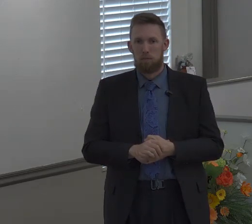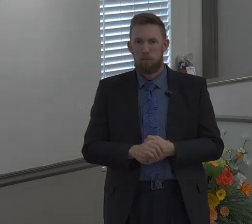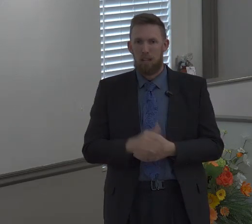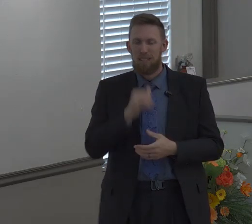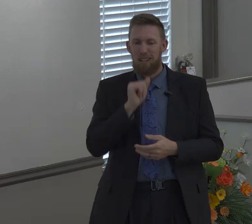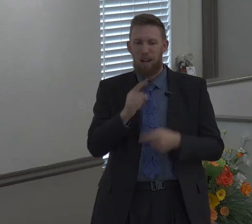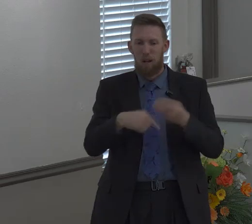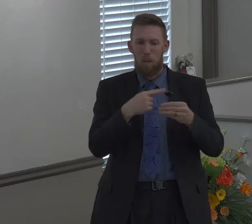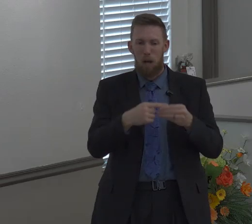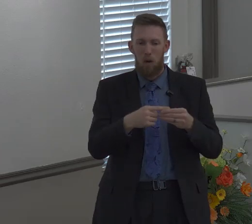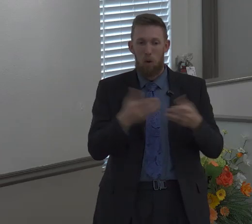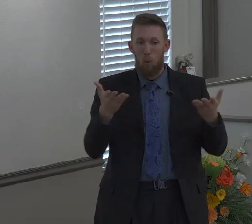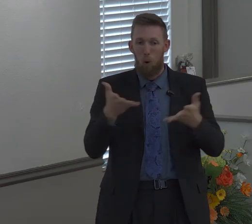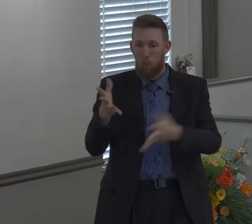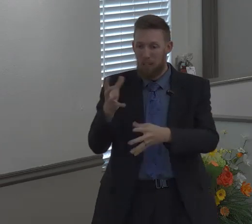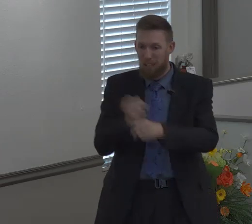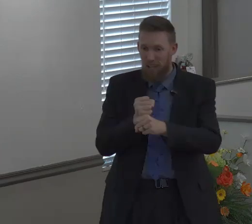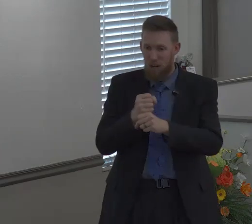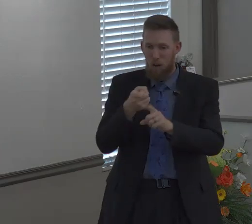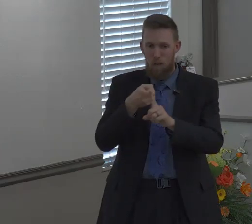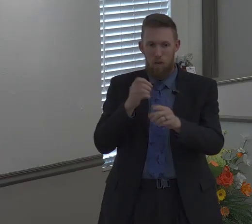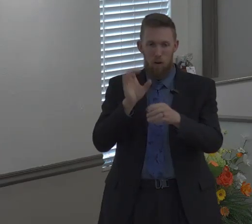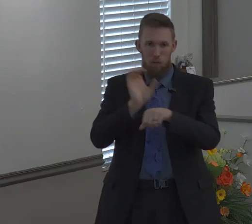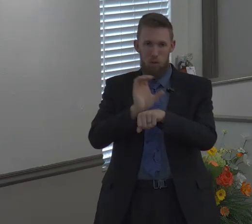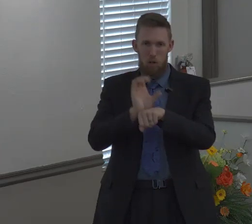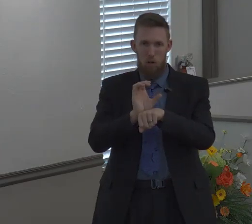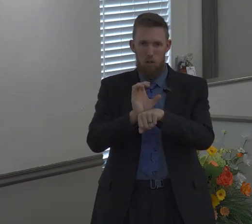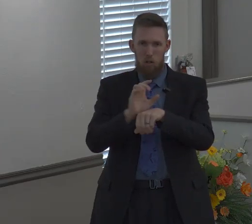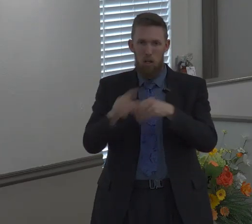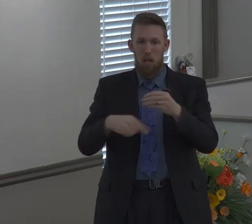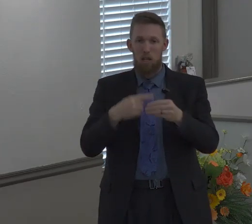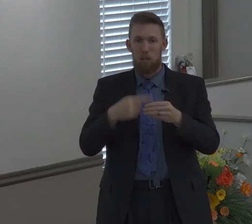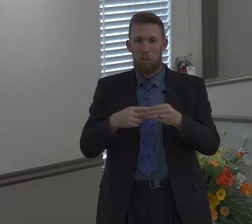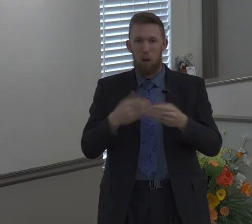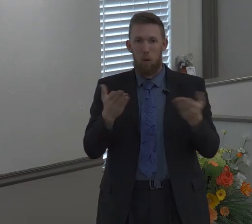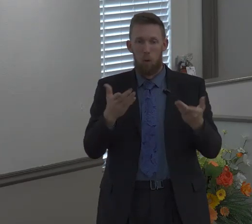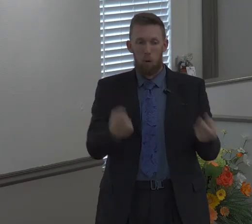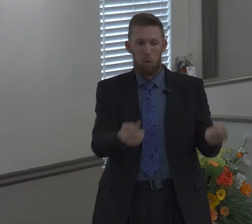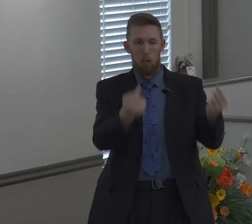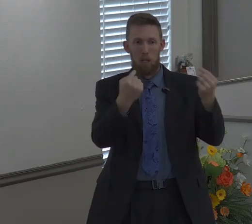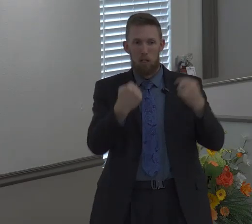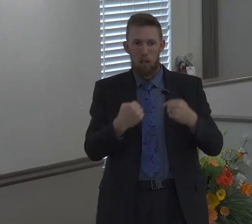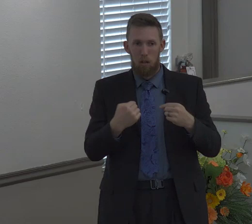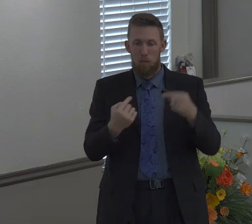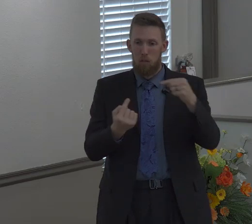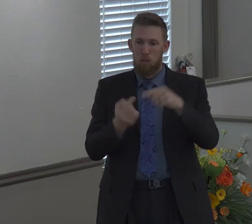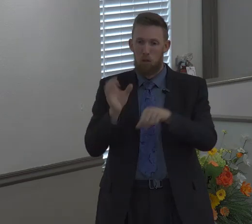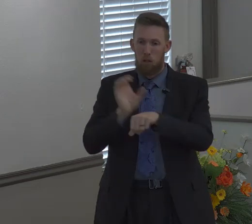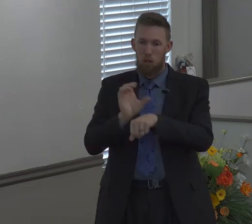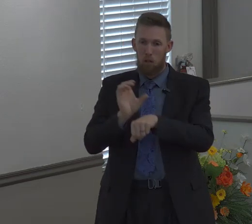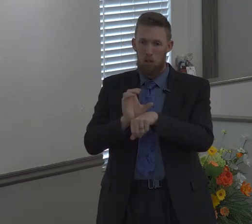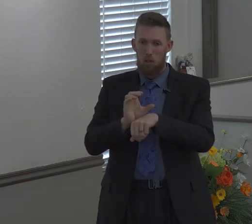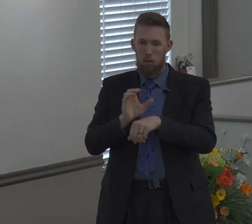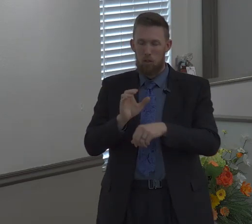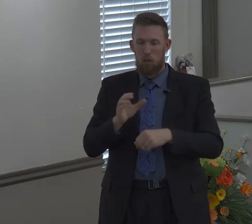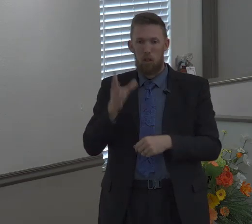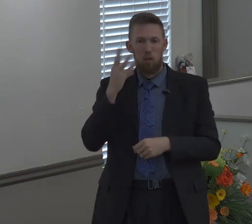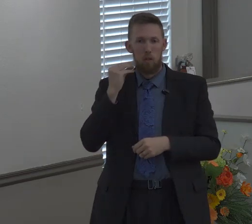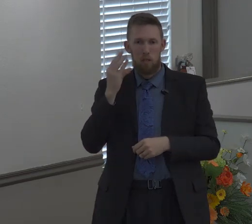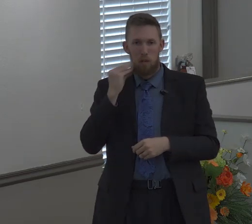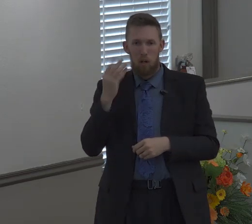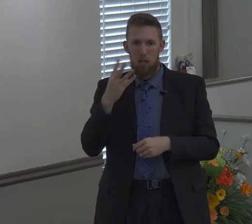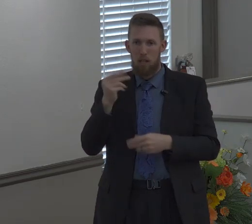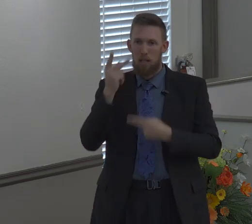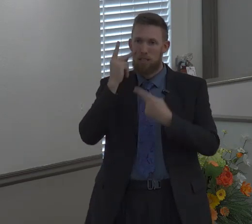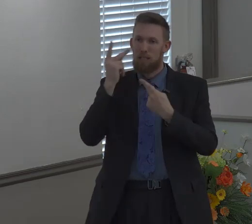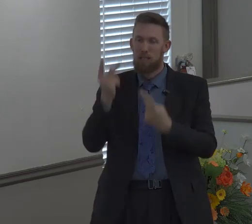about what we come to church to get. It is about what we come to church to experience